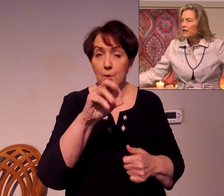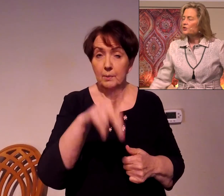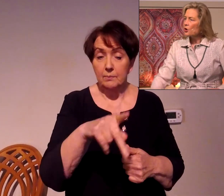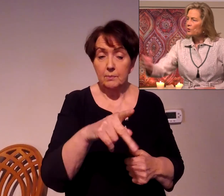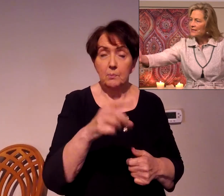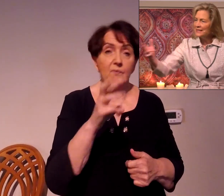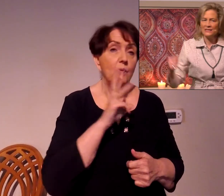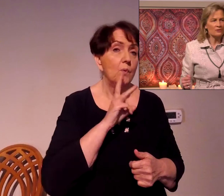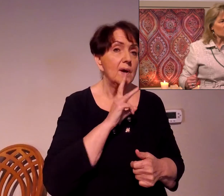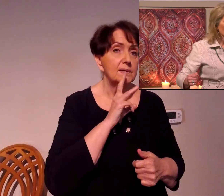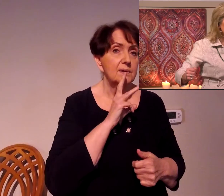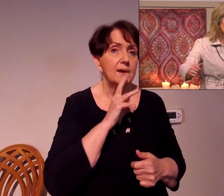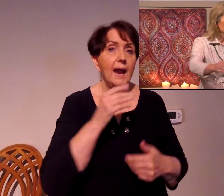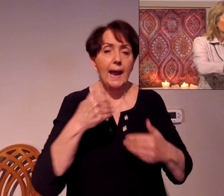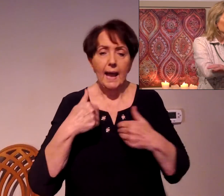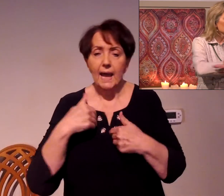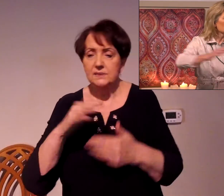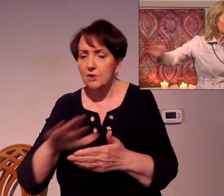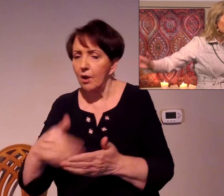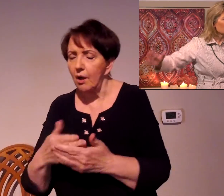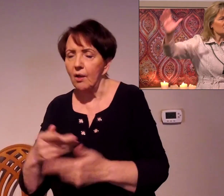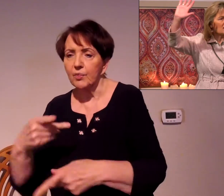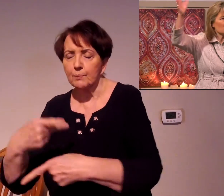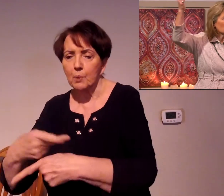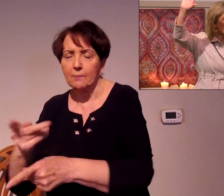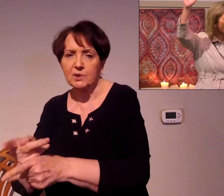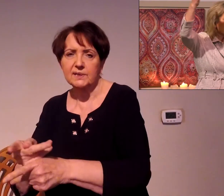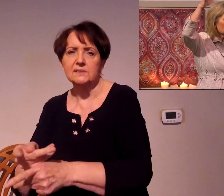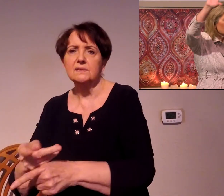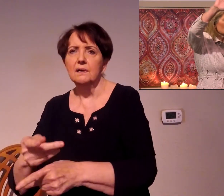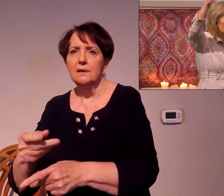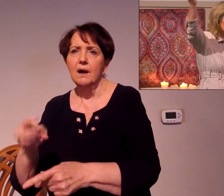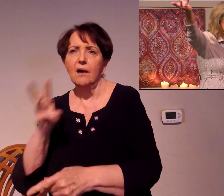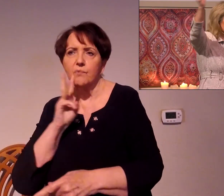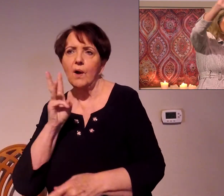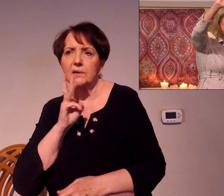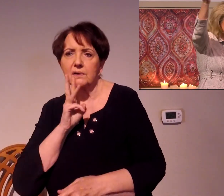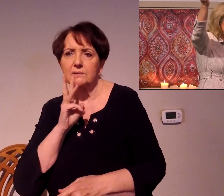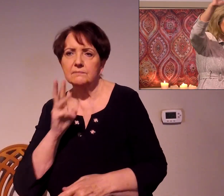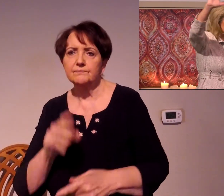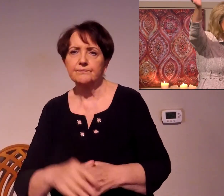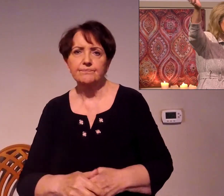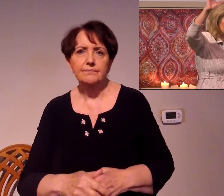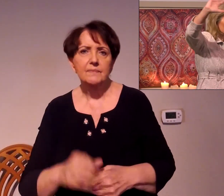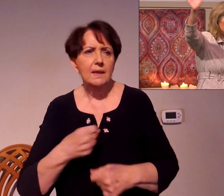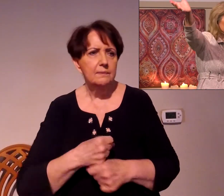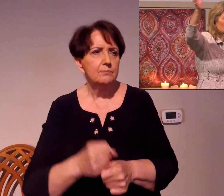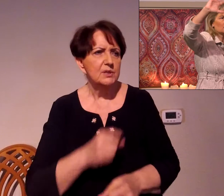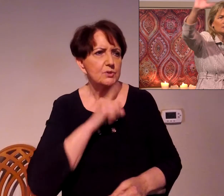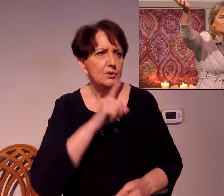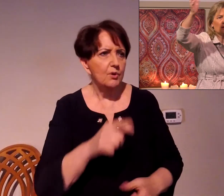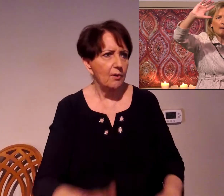before. So within each of us, this manifestation, raise your hand, make sure that you're alive and that you're